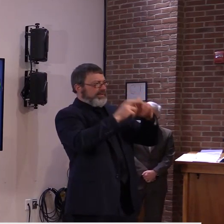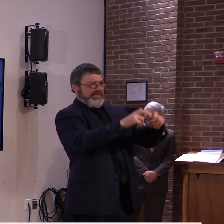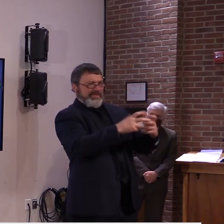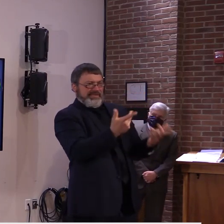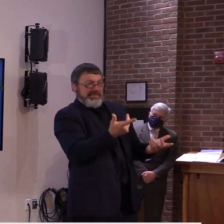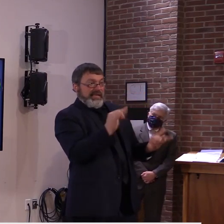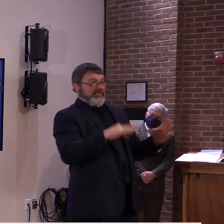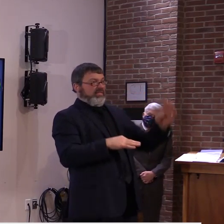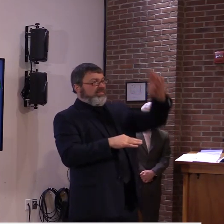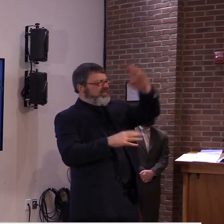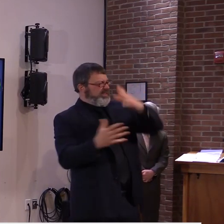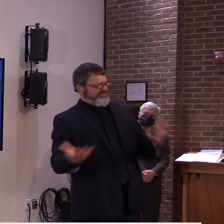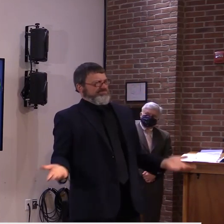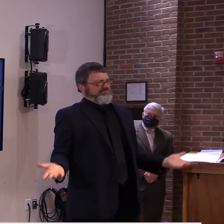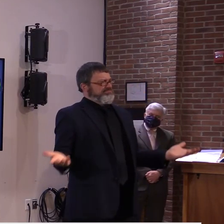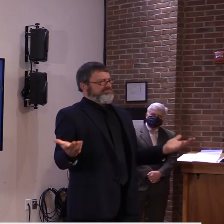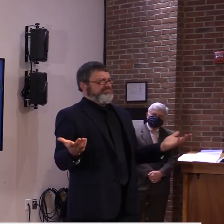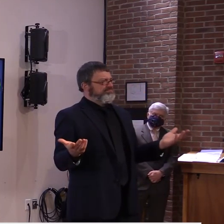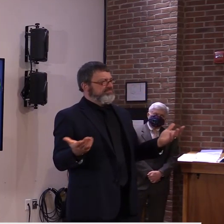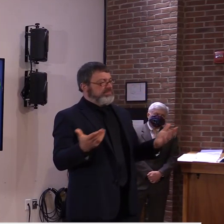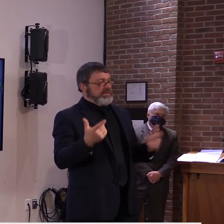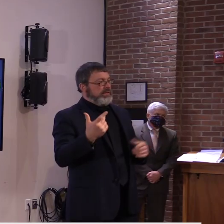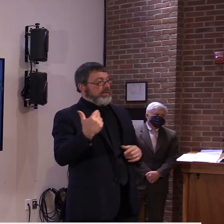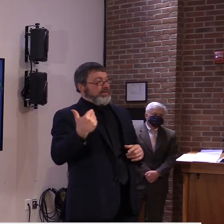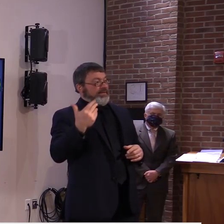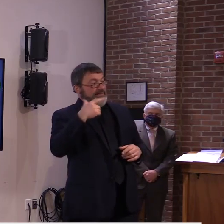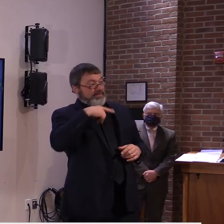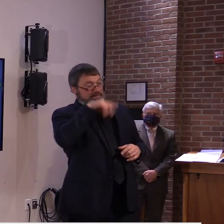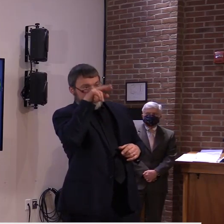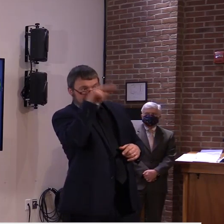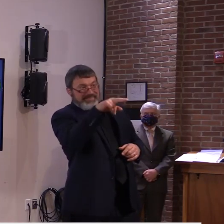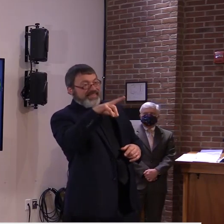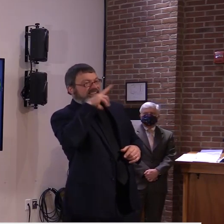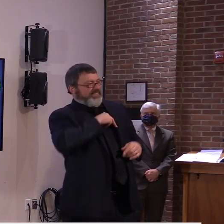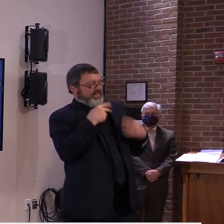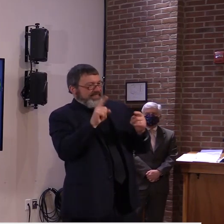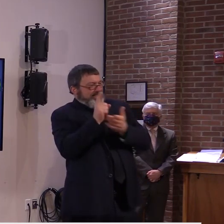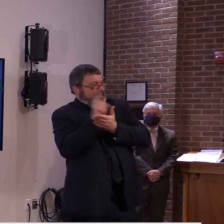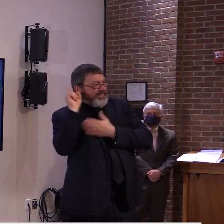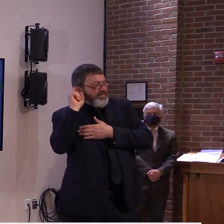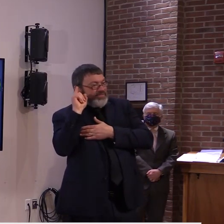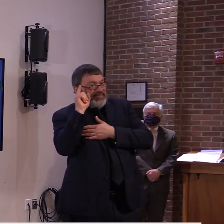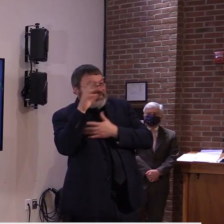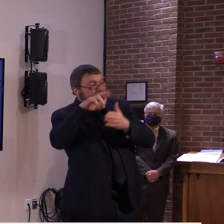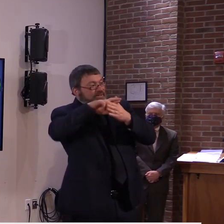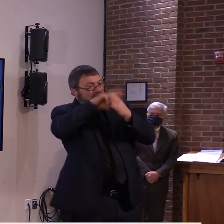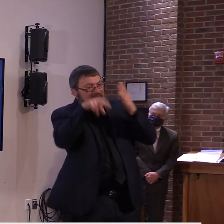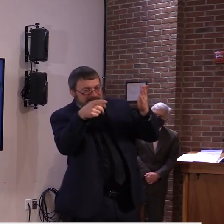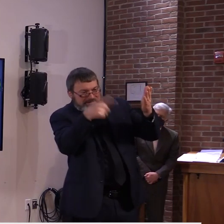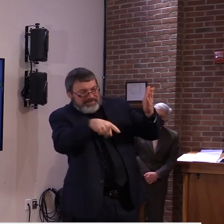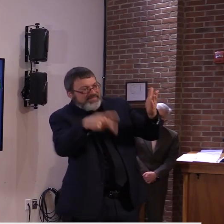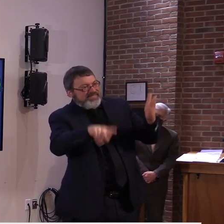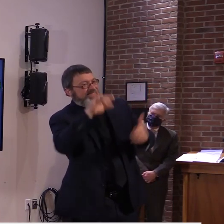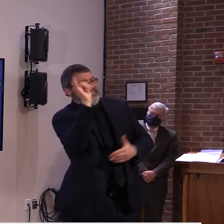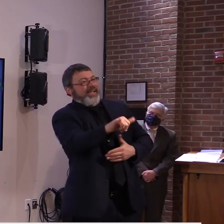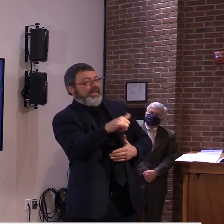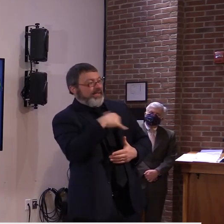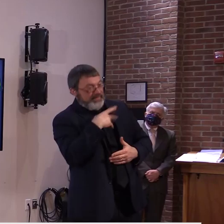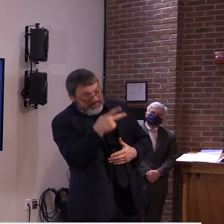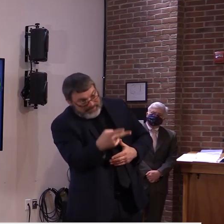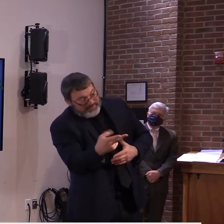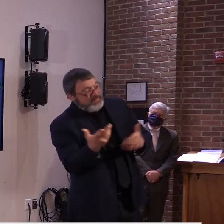realistically happen next week or 2 weeks, or is it further down the road? It really is dependent on the data that we see, and we